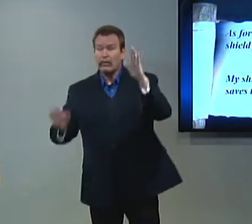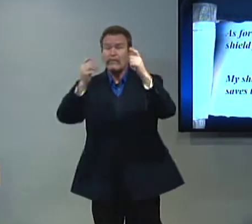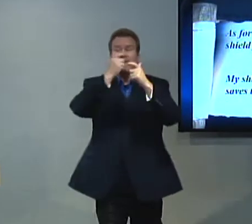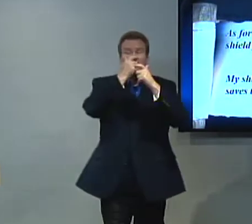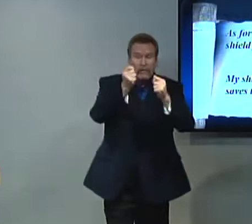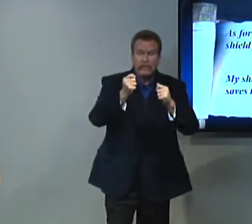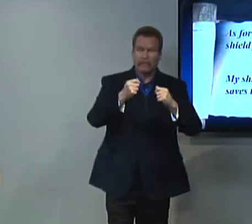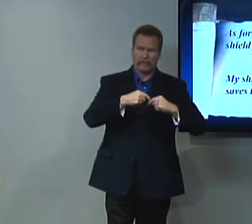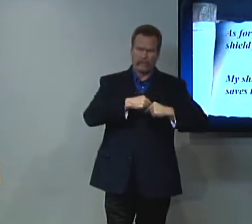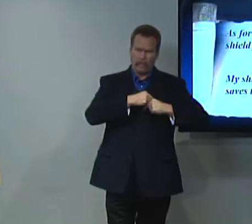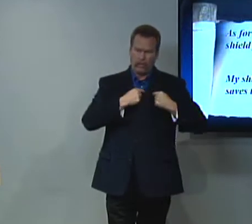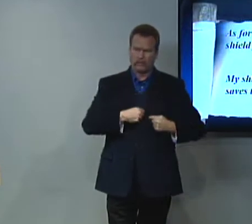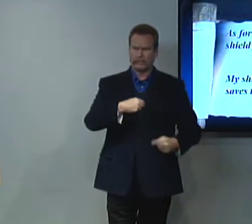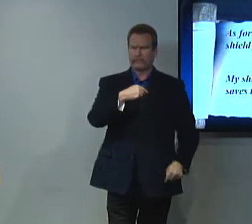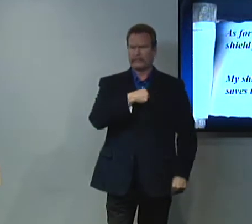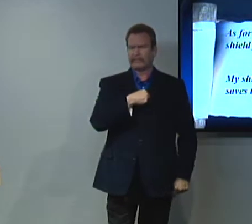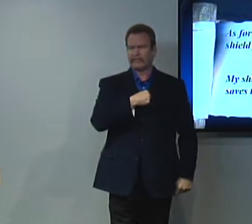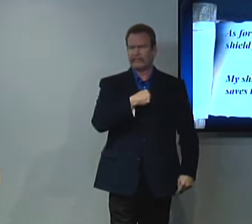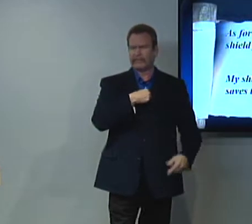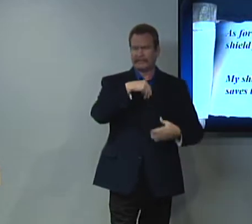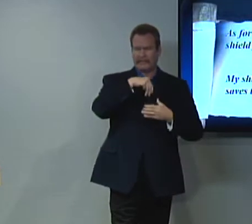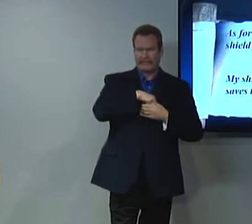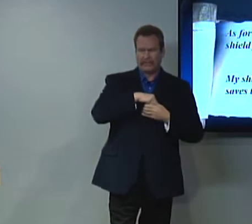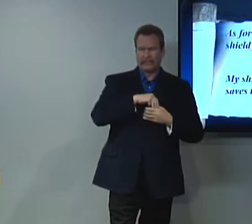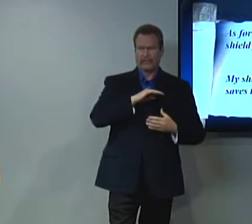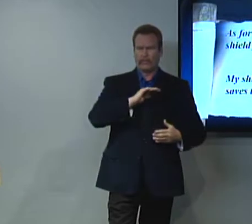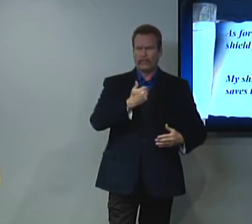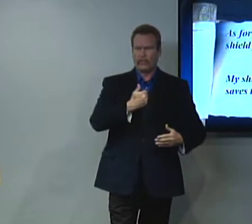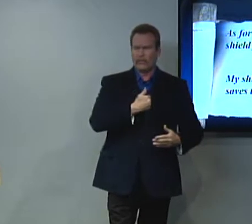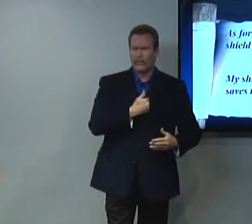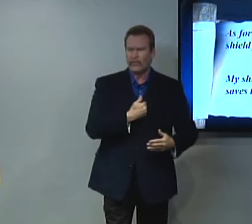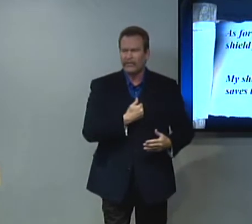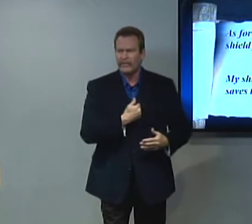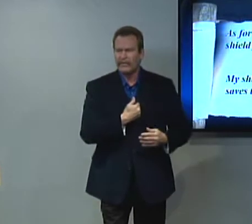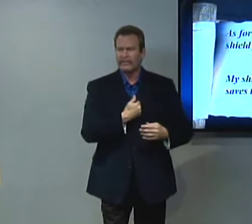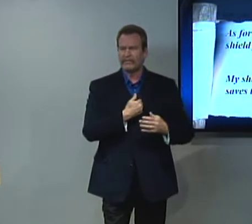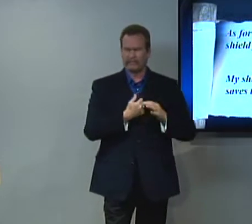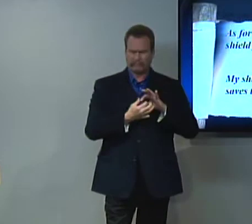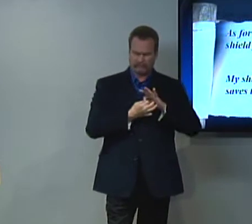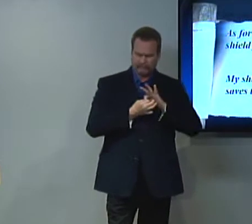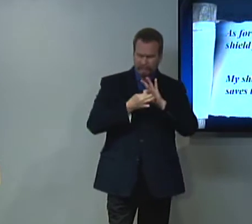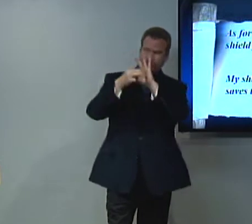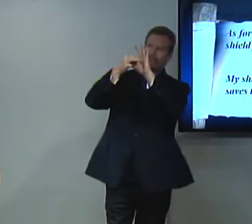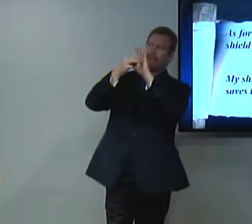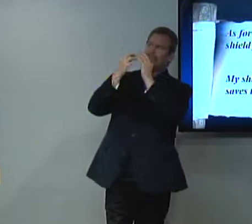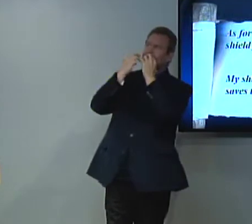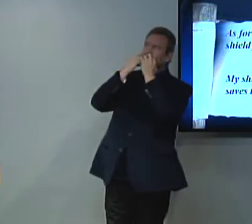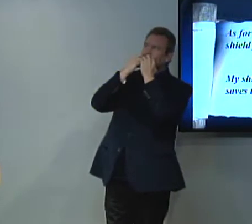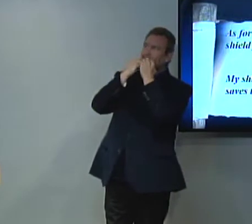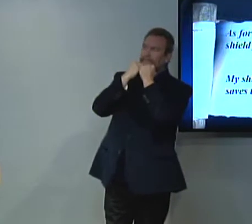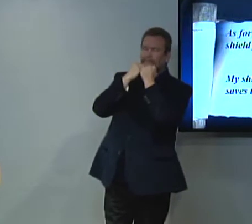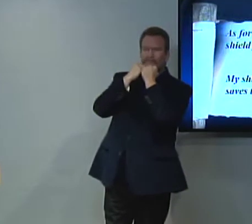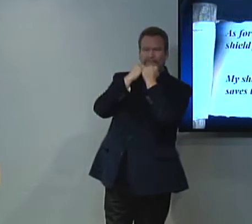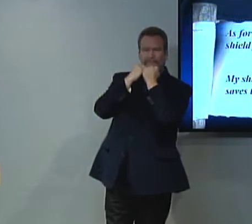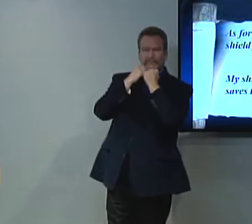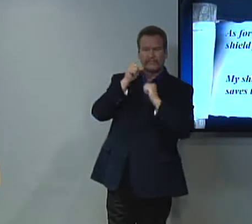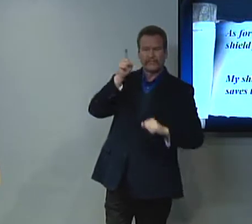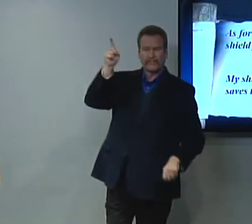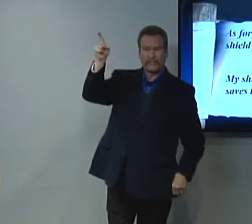in that. What God cares about is our hearts, what our hearts are like before him, what our souls are like. Are we connected to God? Do we